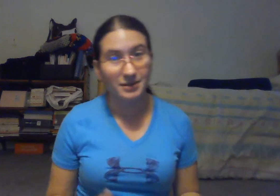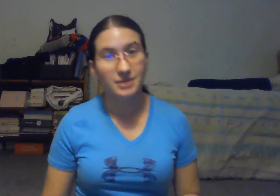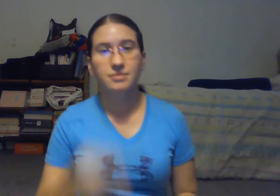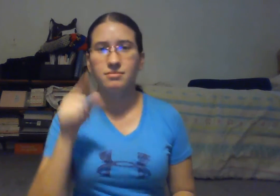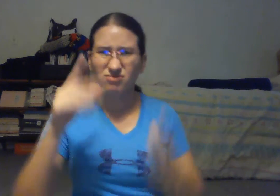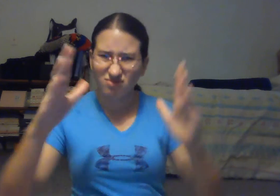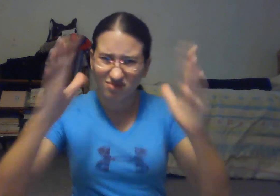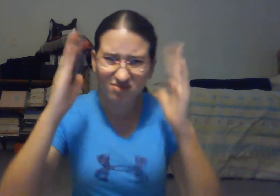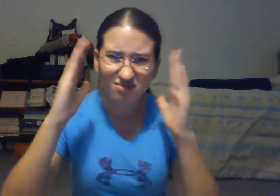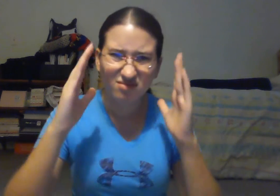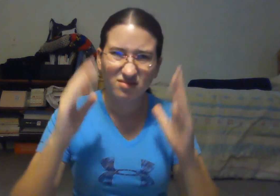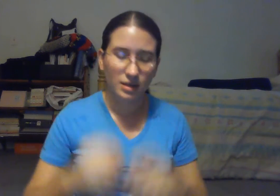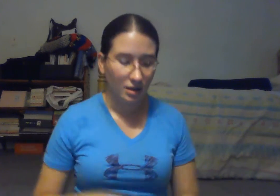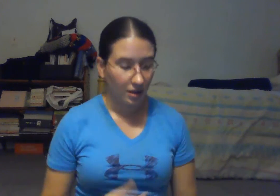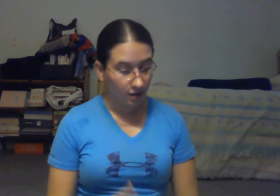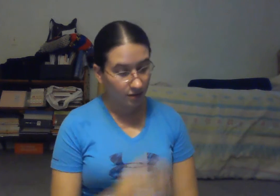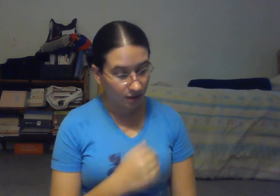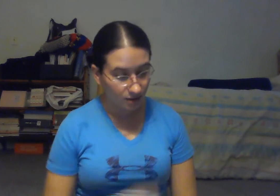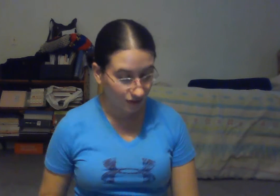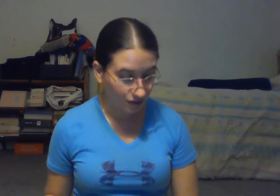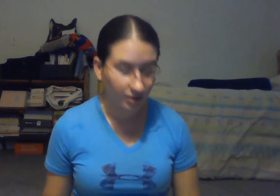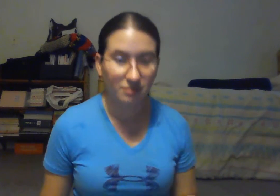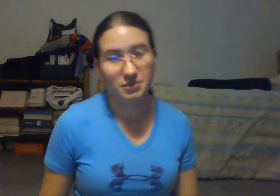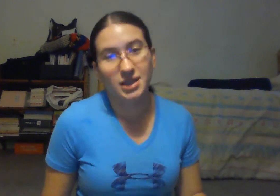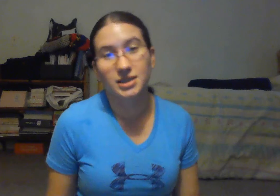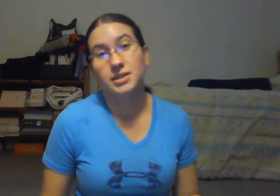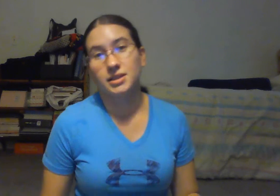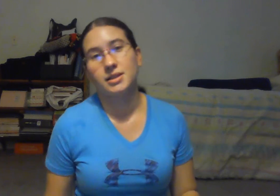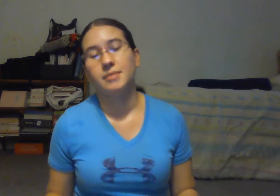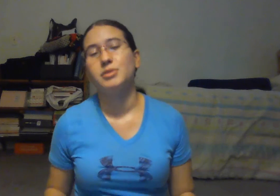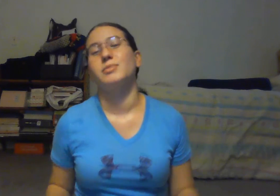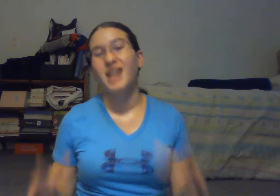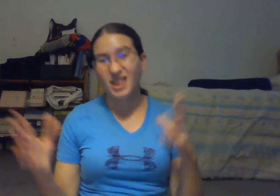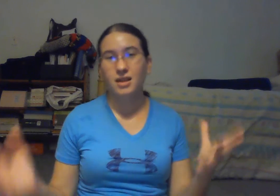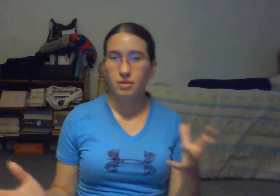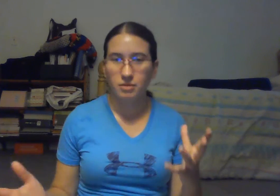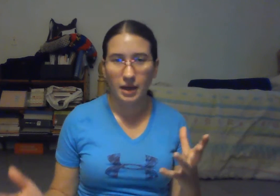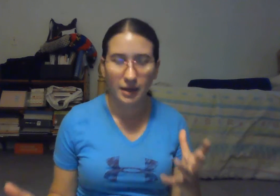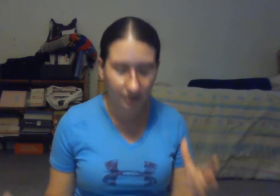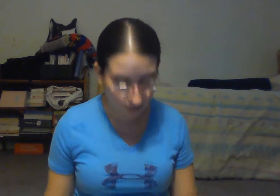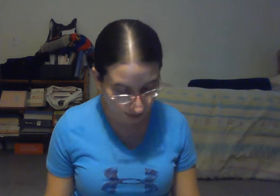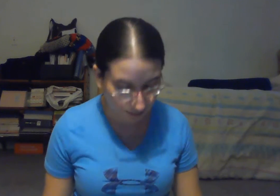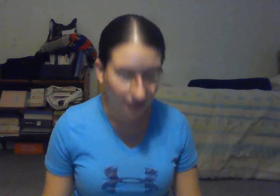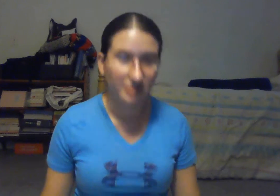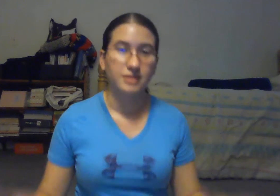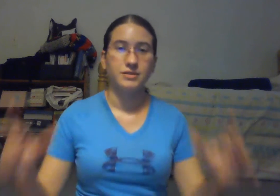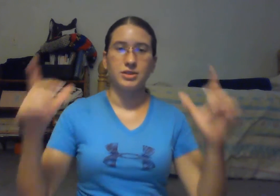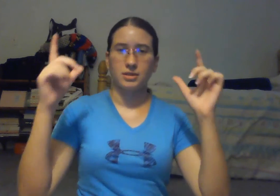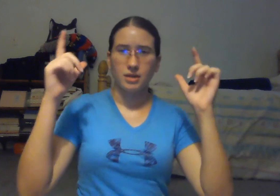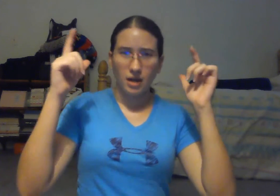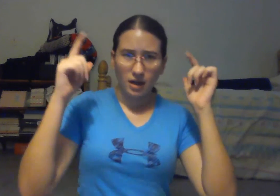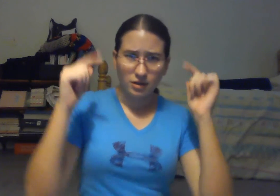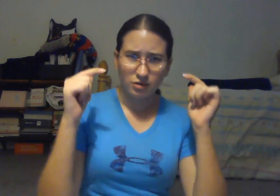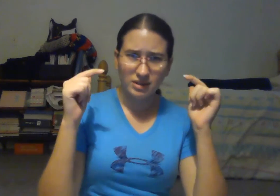Imperative. There's tons of other sentence examples, but I think you get it, right? Imperative is just squinting